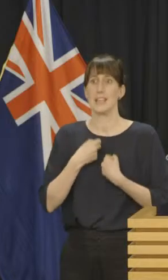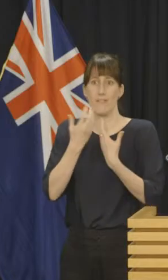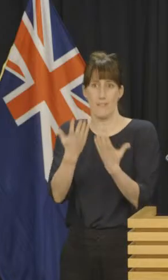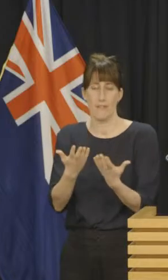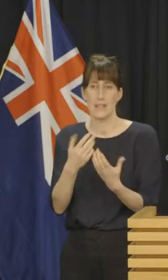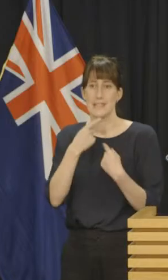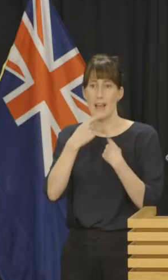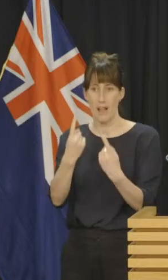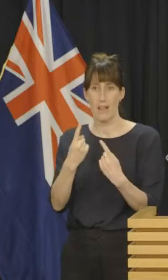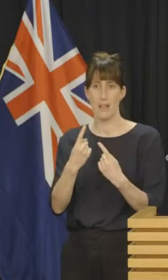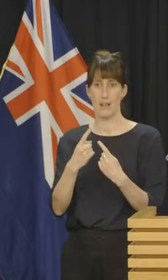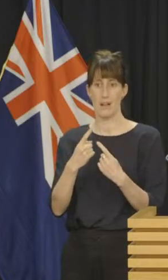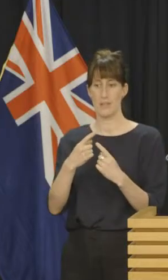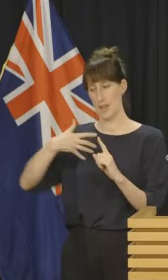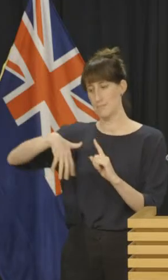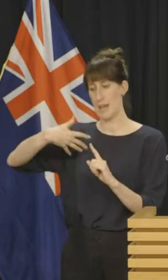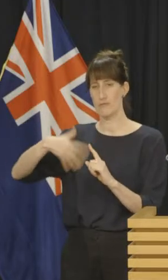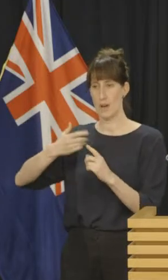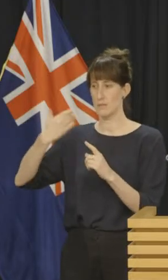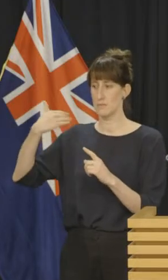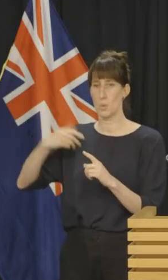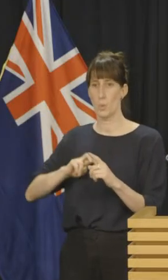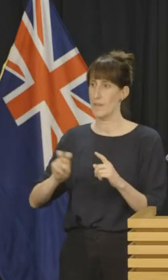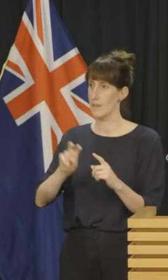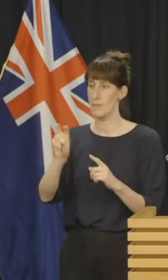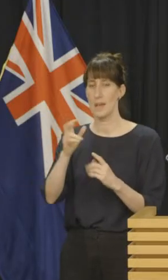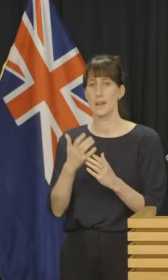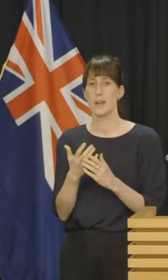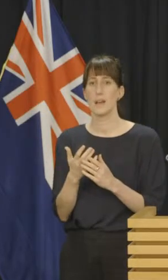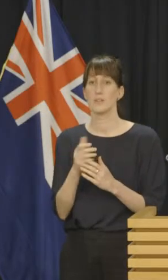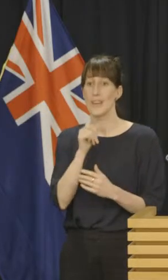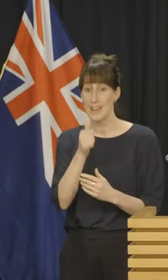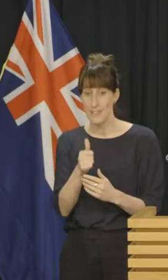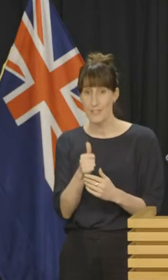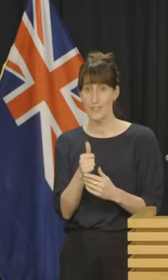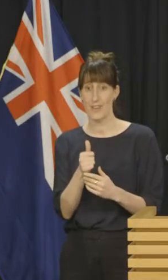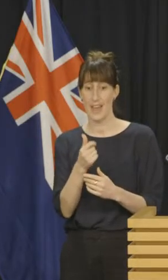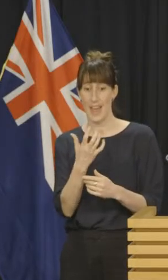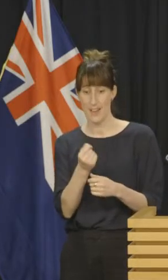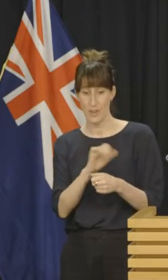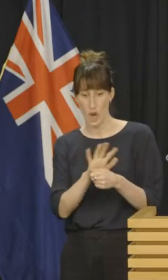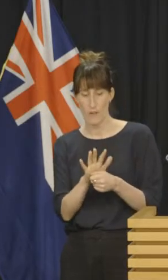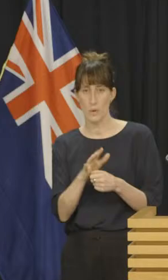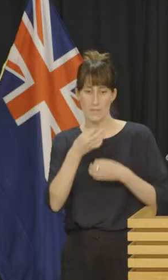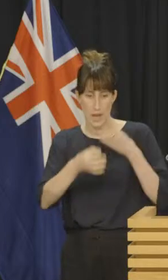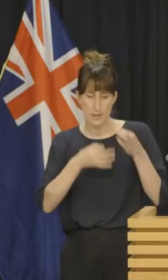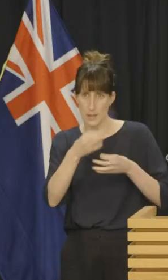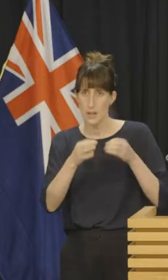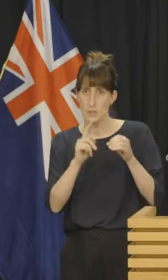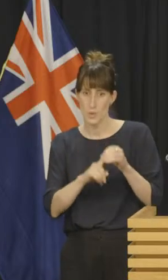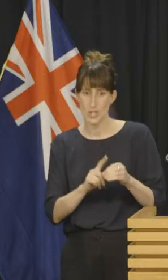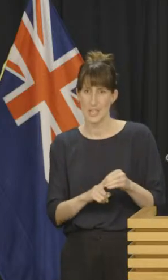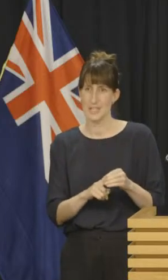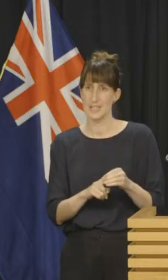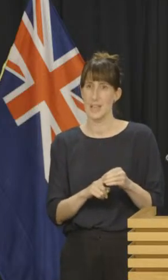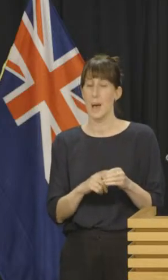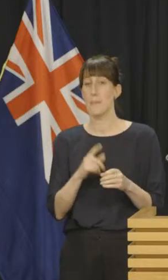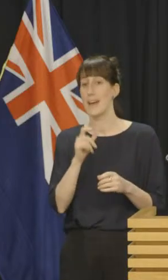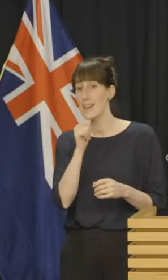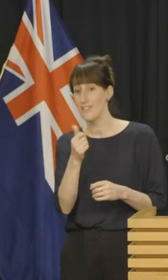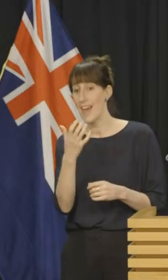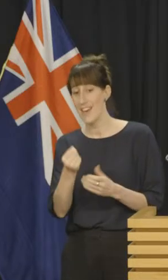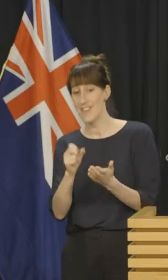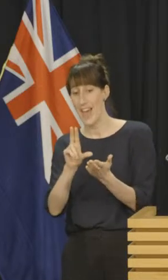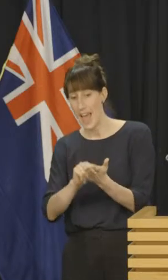the faster that process will be. And so if people are using the Tracer app regularly, they're adding in all of their entries into it, then obviously that's going to make the